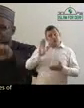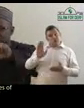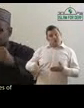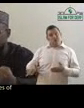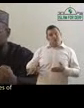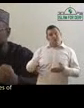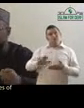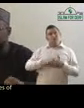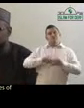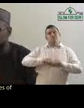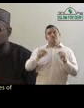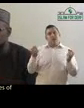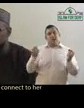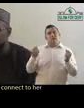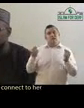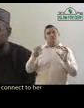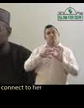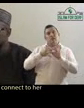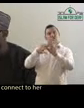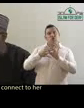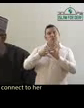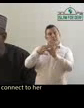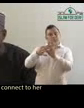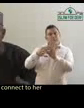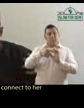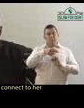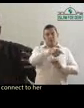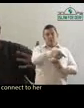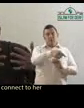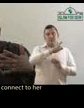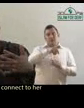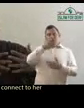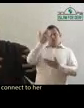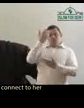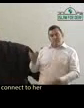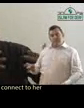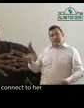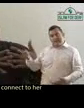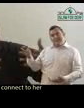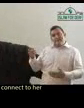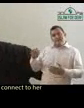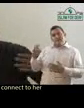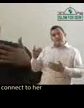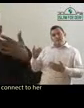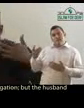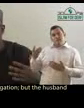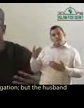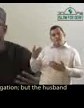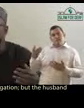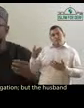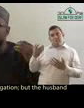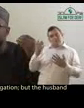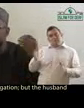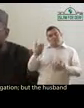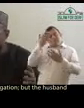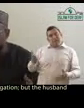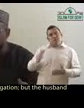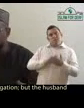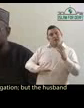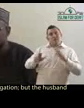that because he's breaking the tie of relationship. She has to be respectful and connect to her parents. It's something that is